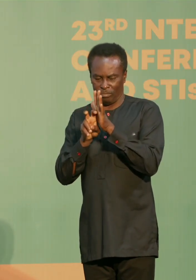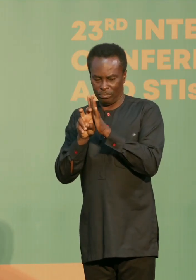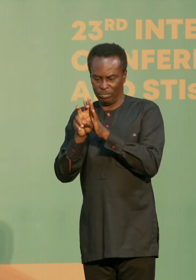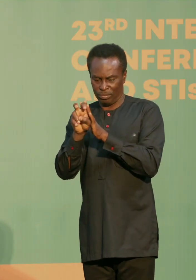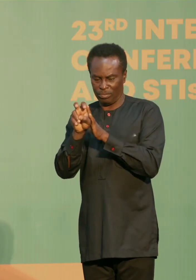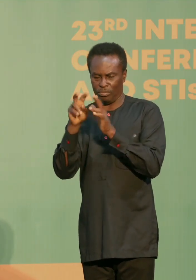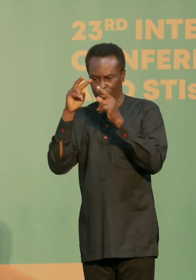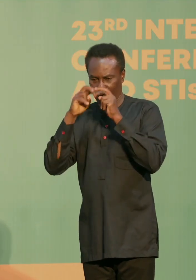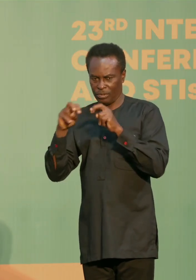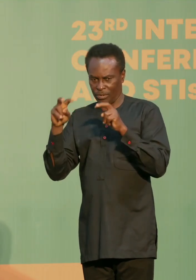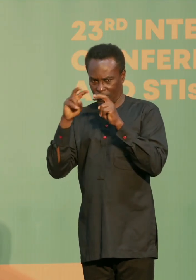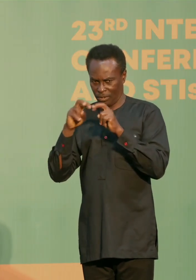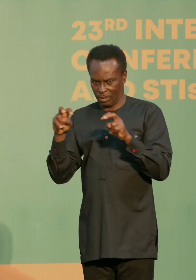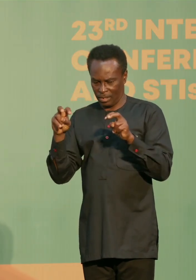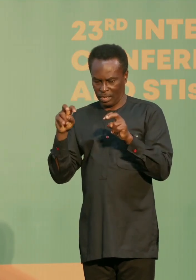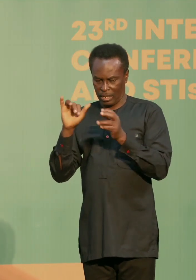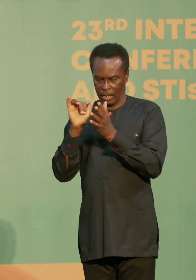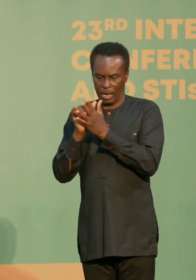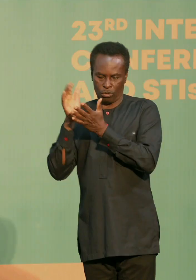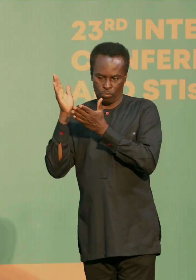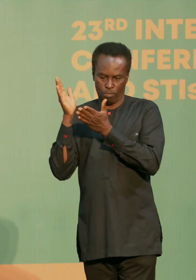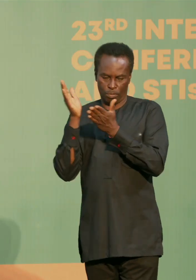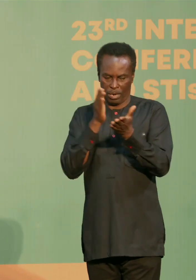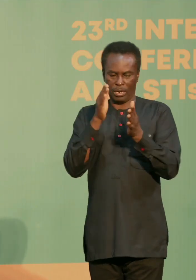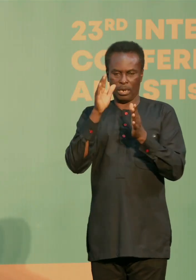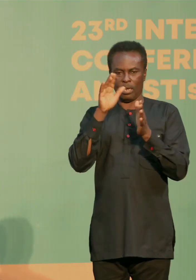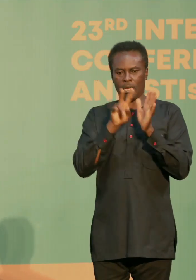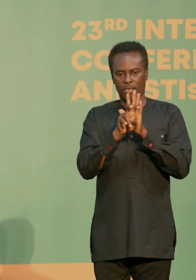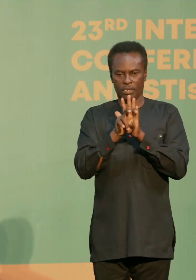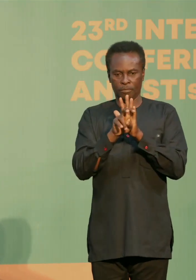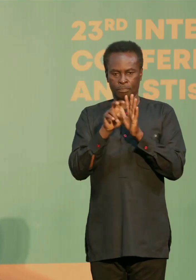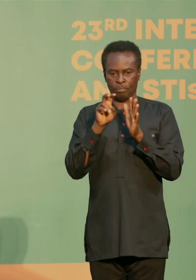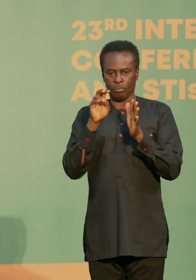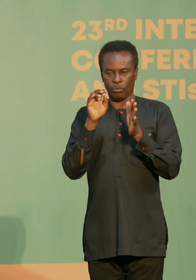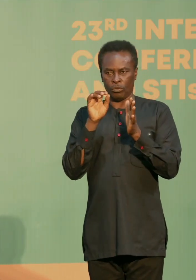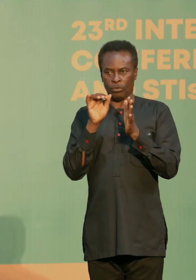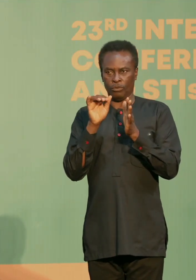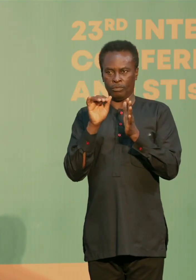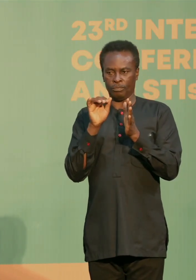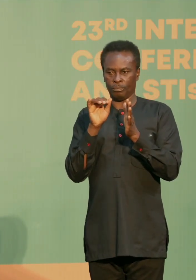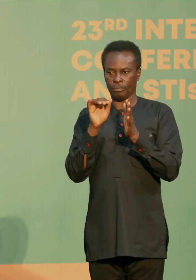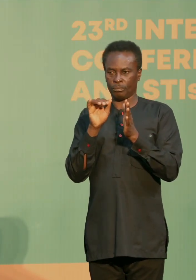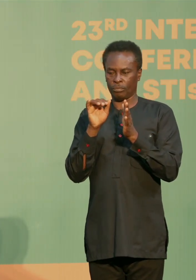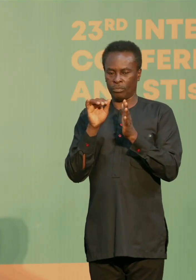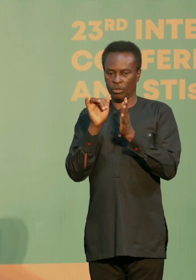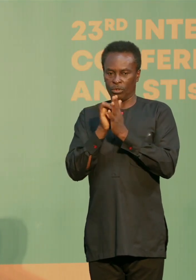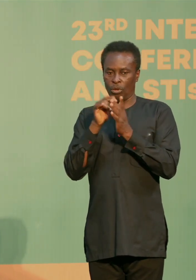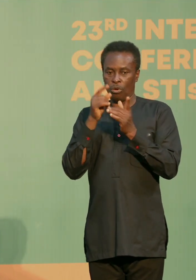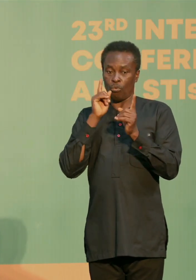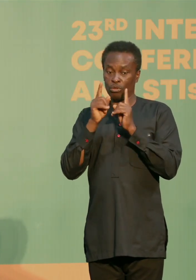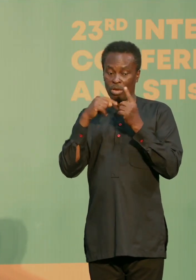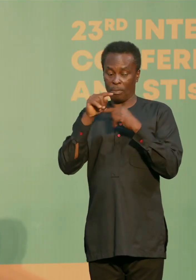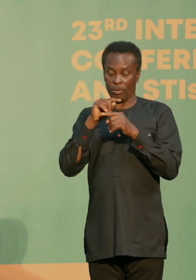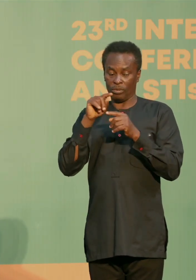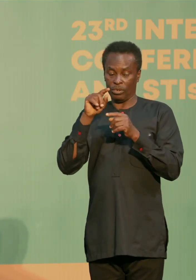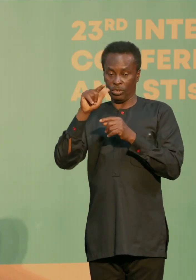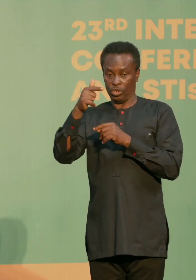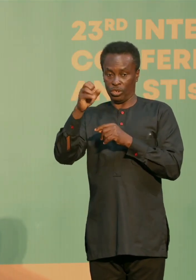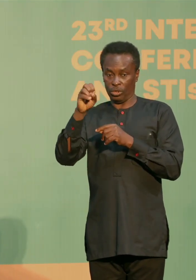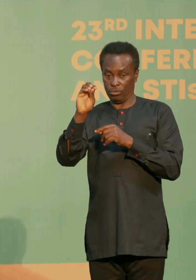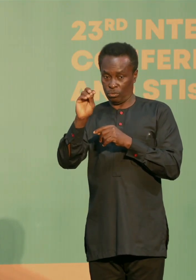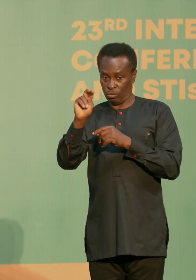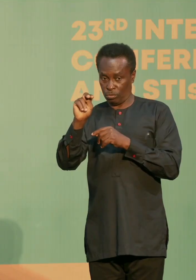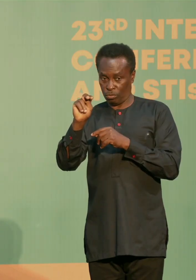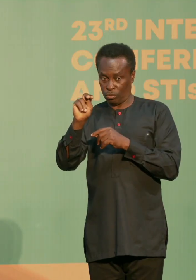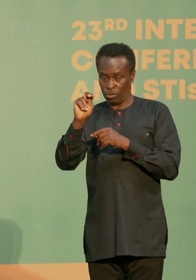words, they cause cancer. And guess what? The culprit, which when you're doing genotyping, that you have to watch for,